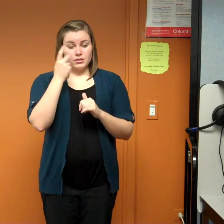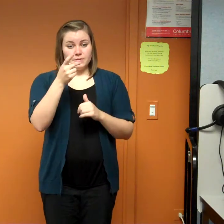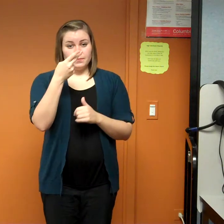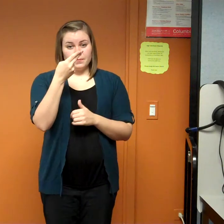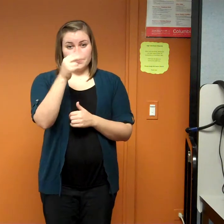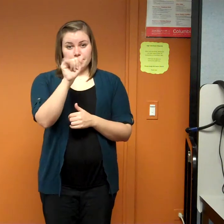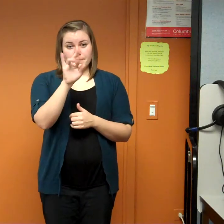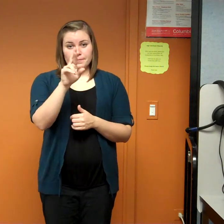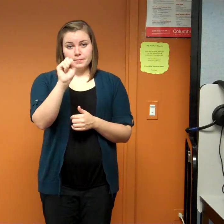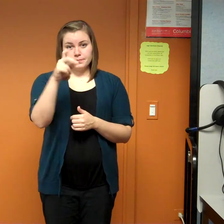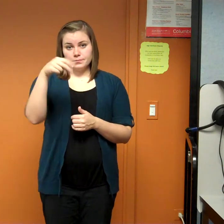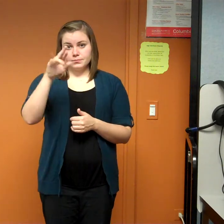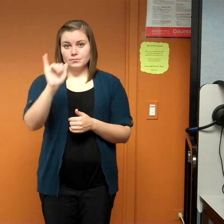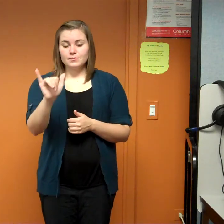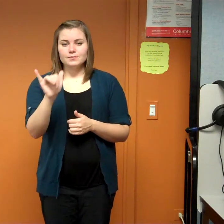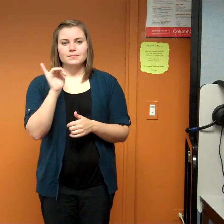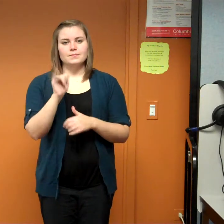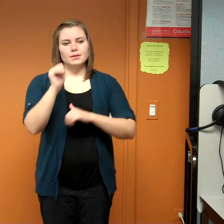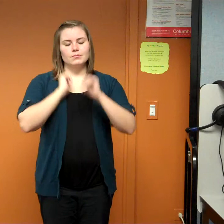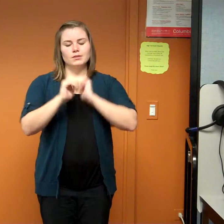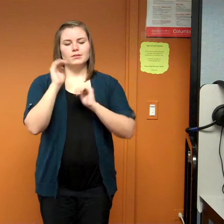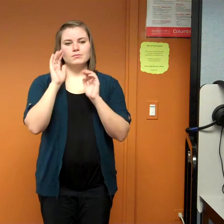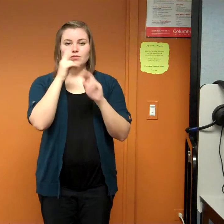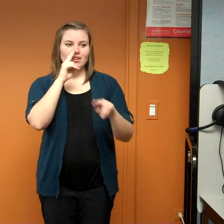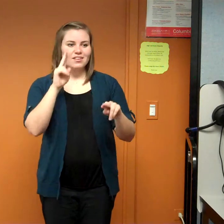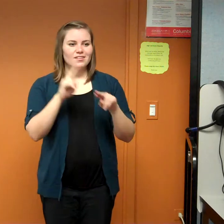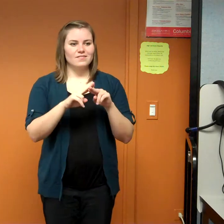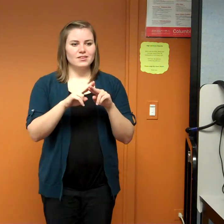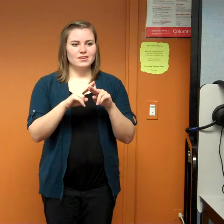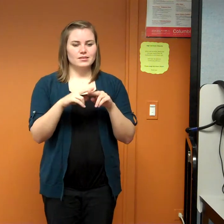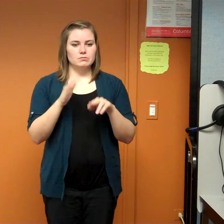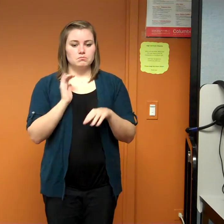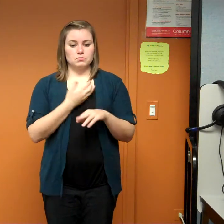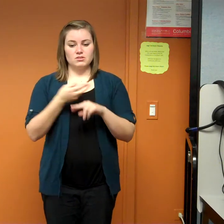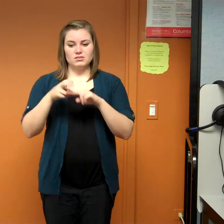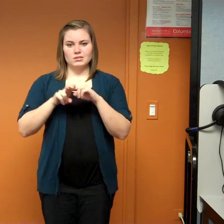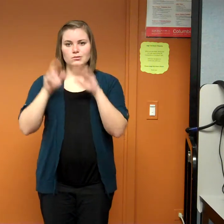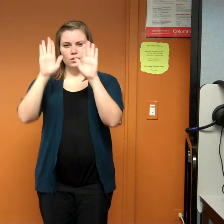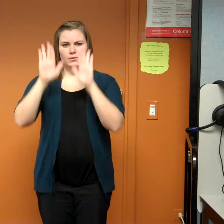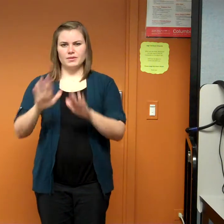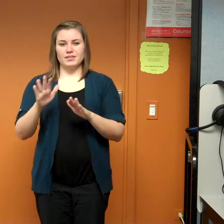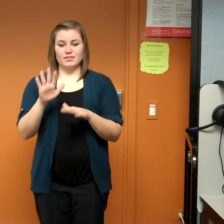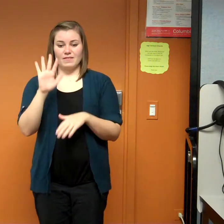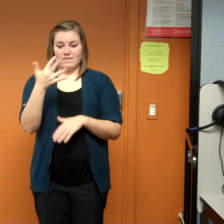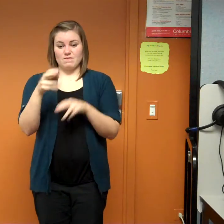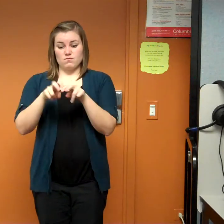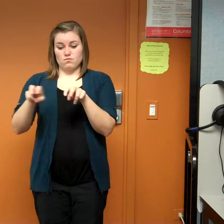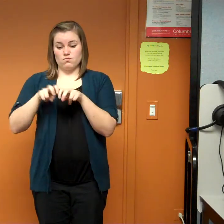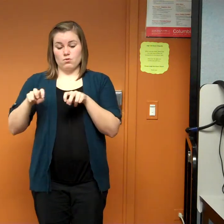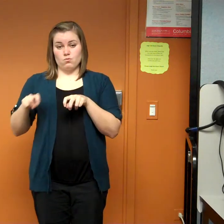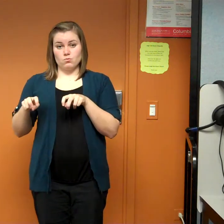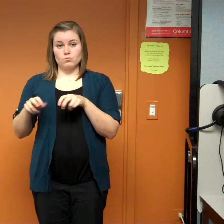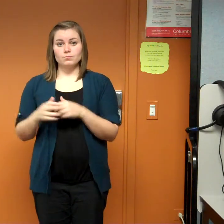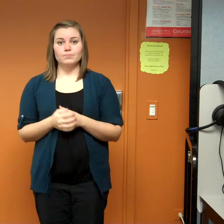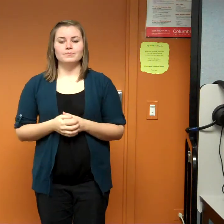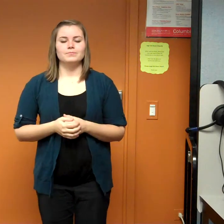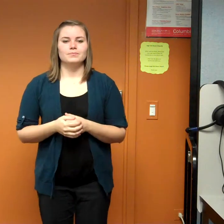it was a lot of fun, and we got really good seats for that too, probably in the 5th row with the orchestra. We were really lucky with our